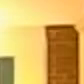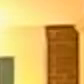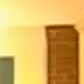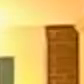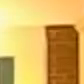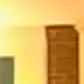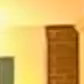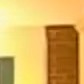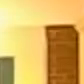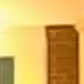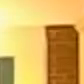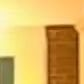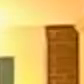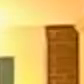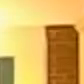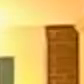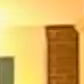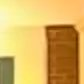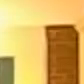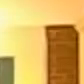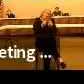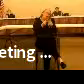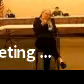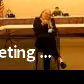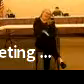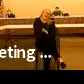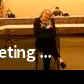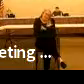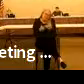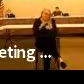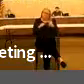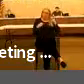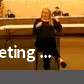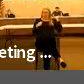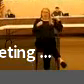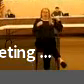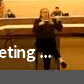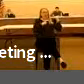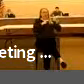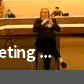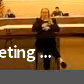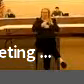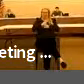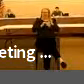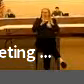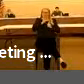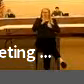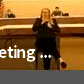right, for schools. And again, I'd like the town to be named at least one of the